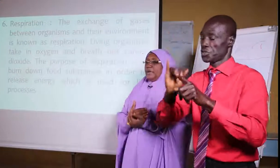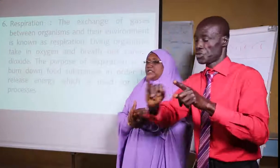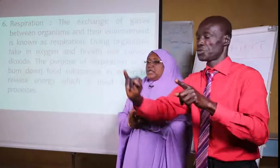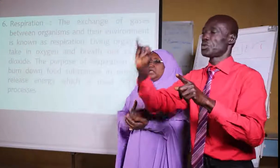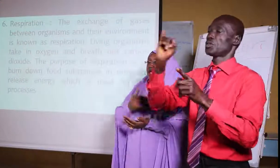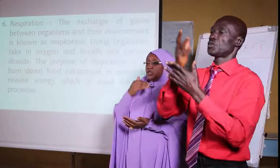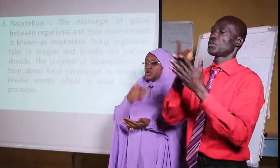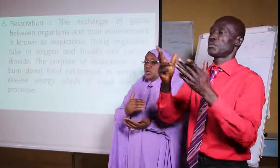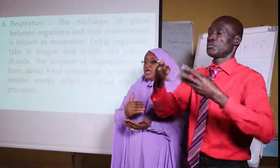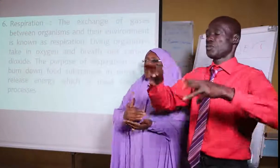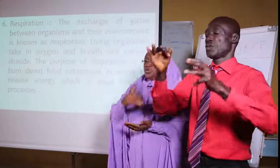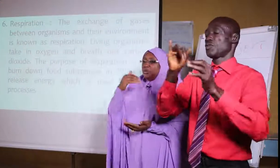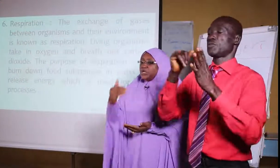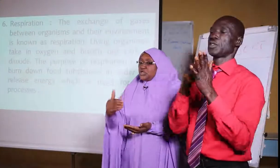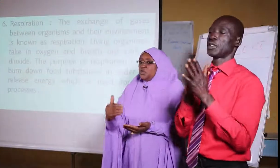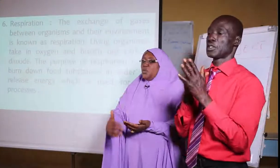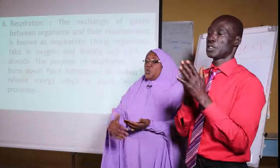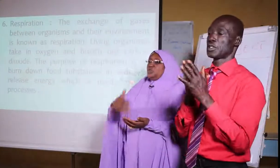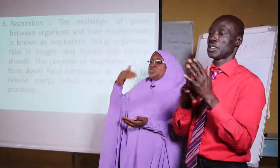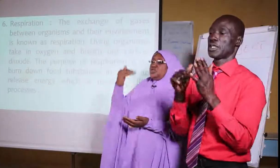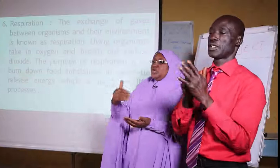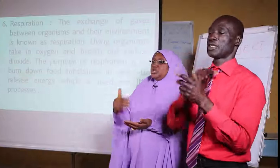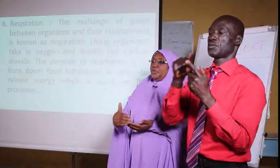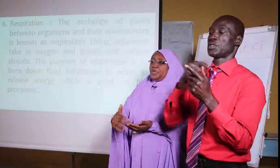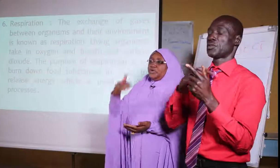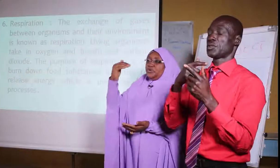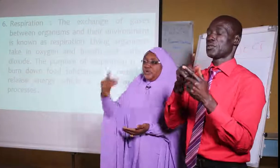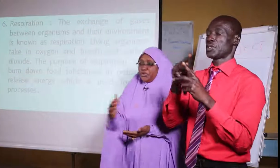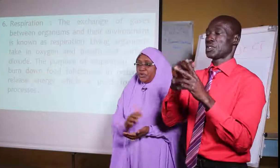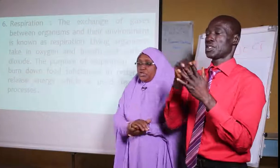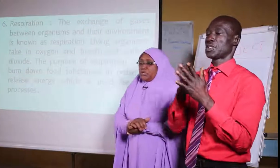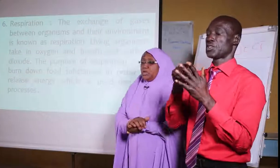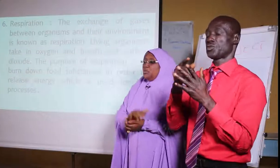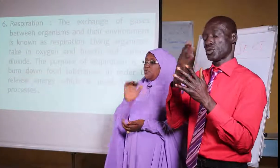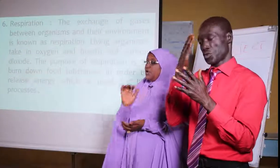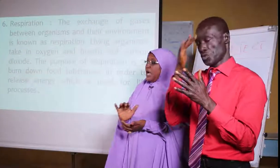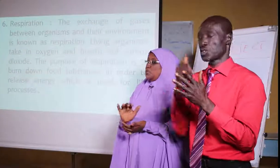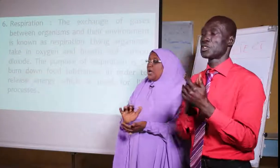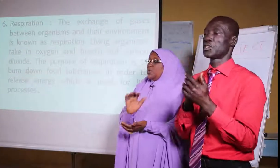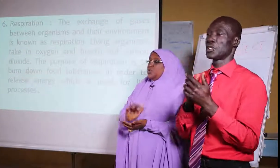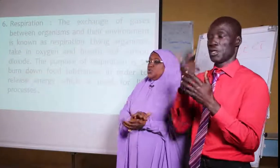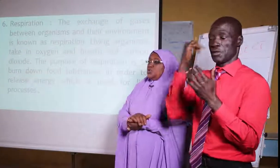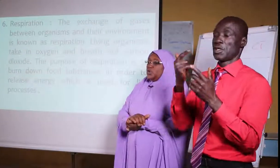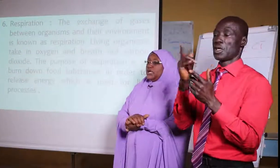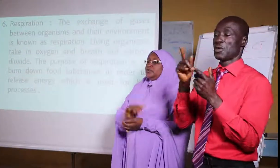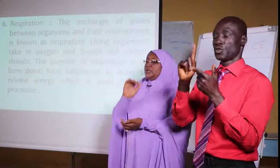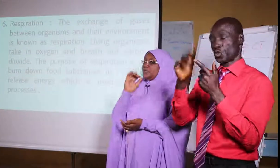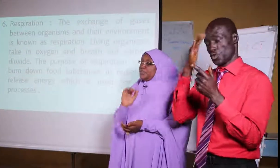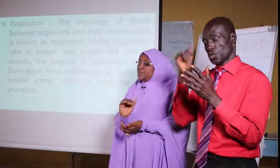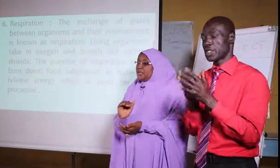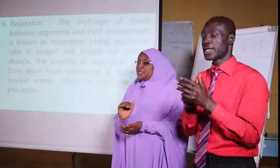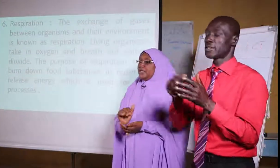surface of the plant. Those organs will be mentioned when we come to treat the topic respiration. But for now, I want you to know